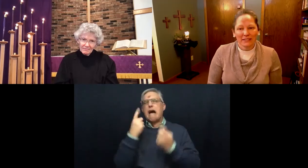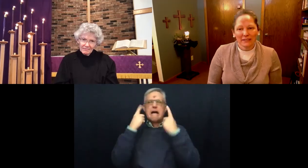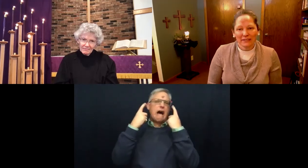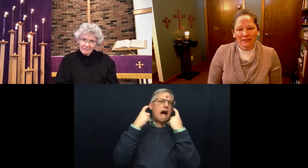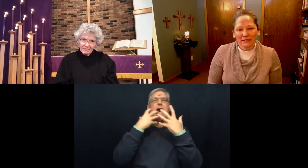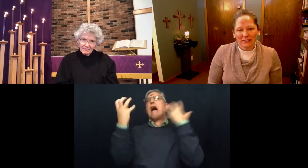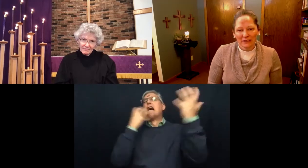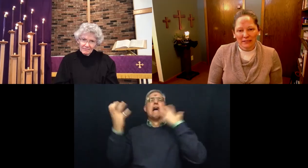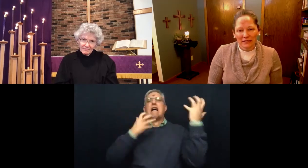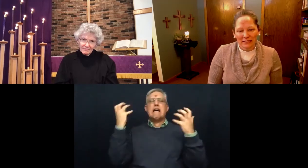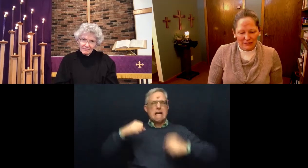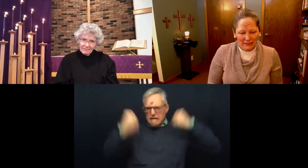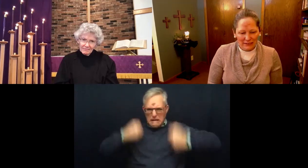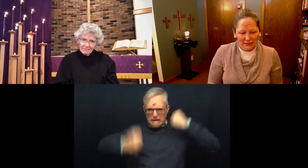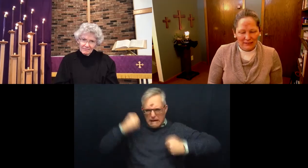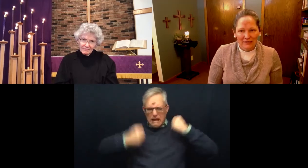fit.